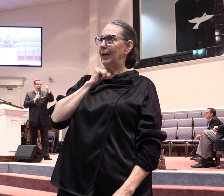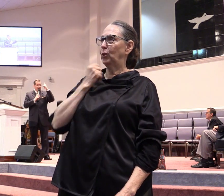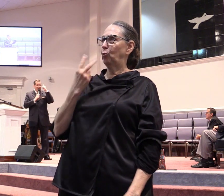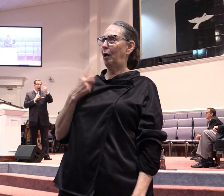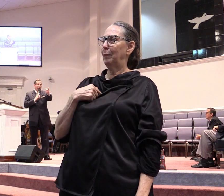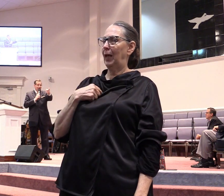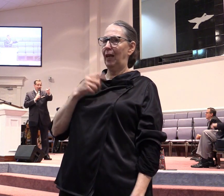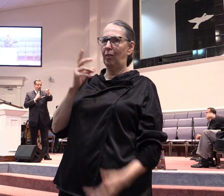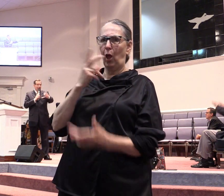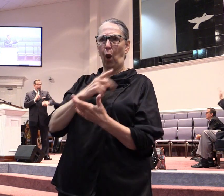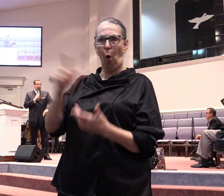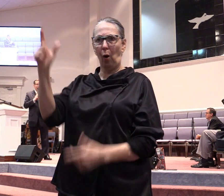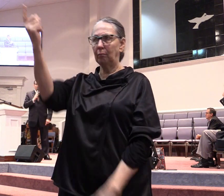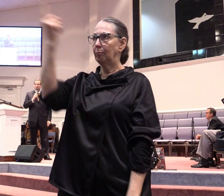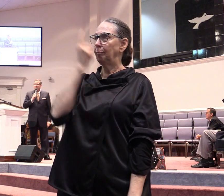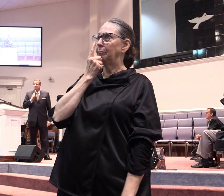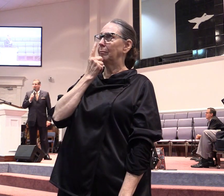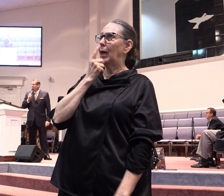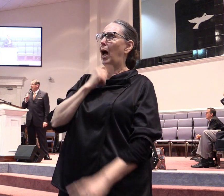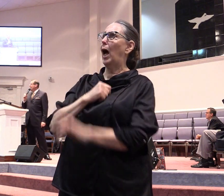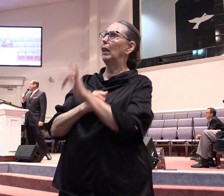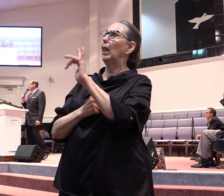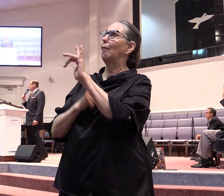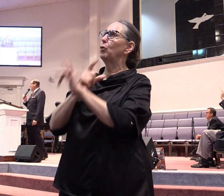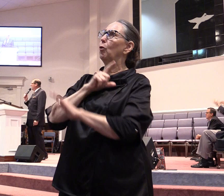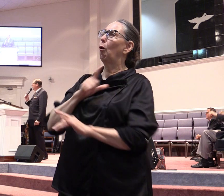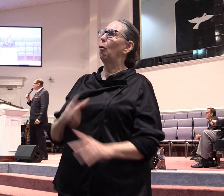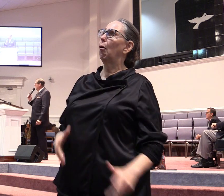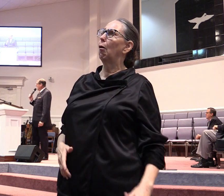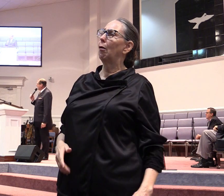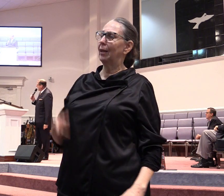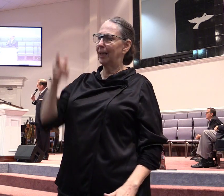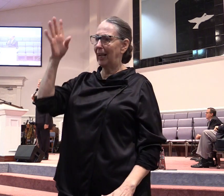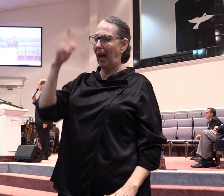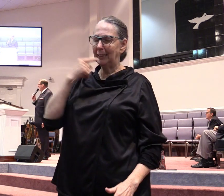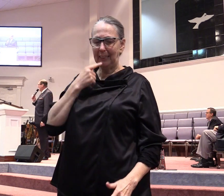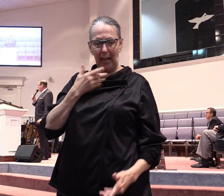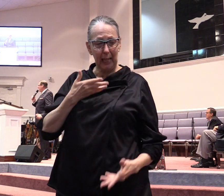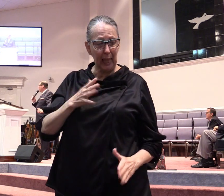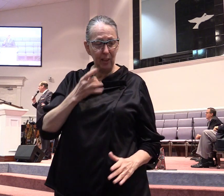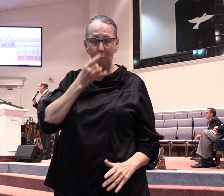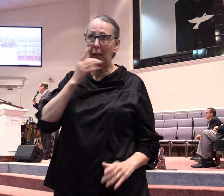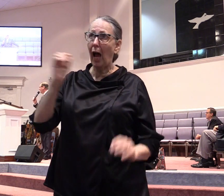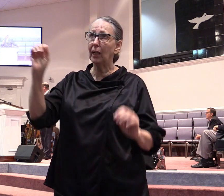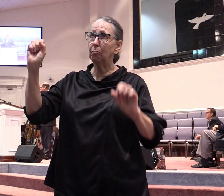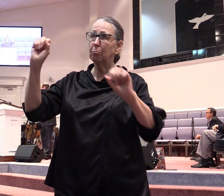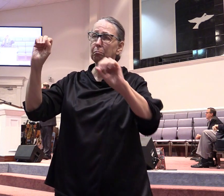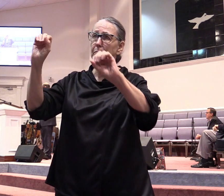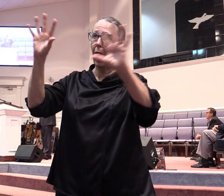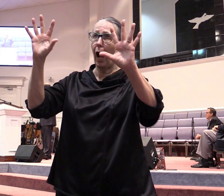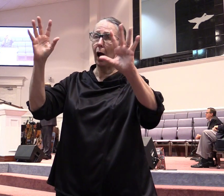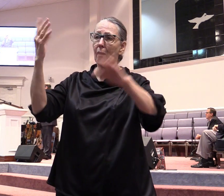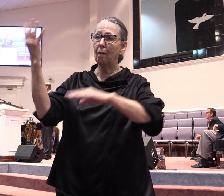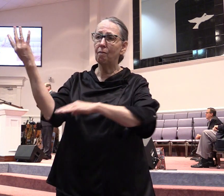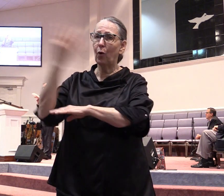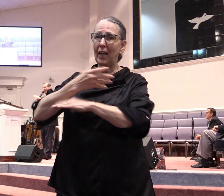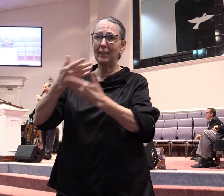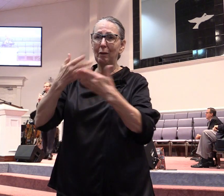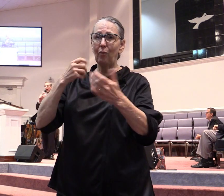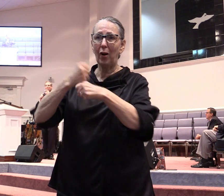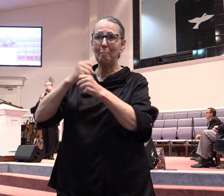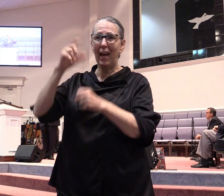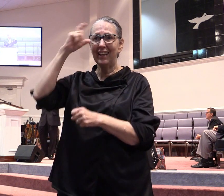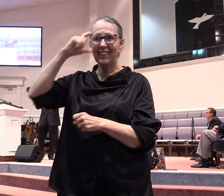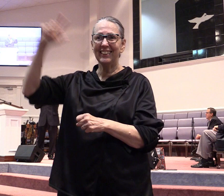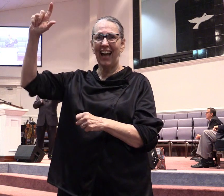boy that loved him in that house. And that night, the God who said, "Let there be light," and there was light 4 days before He made a